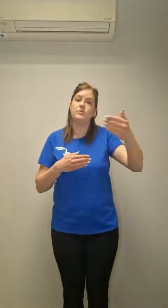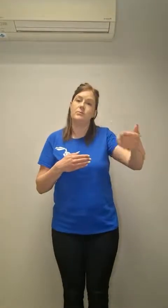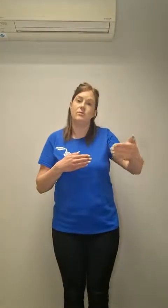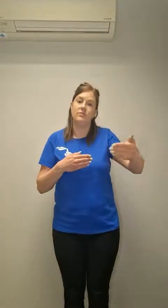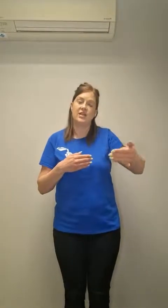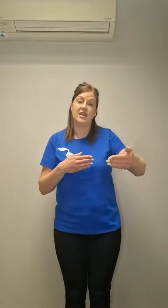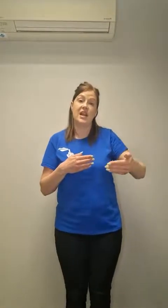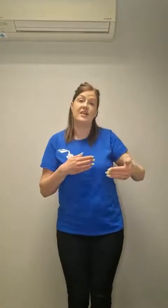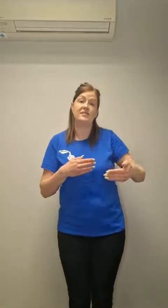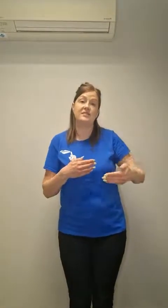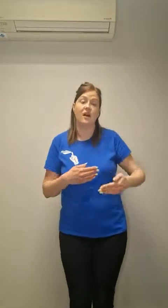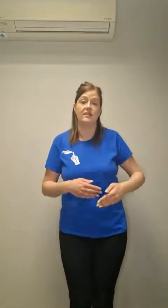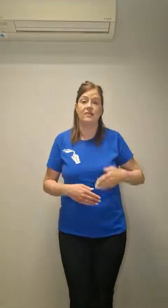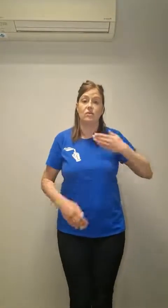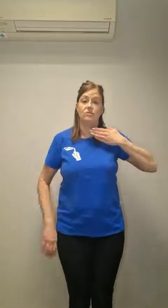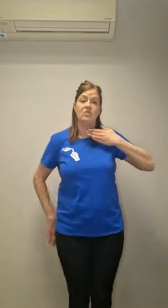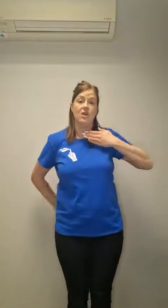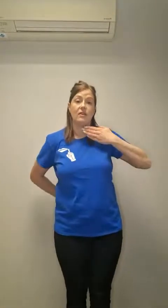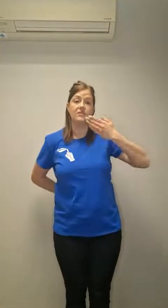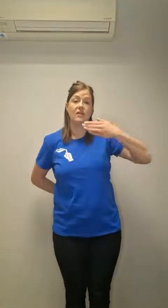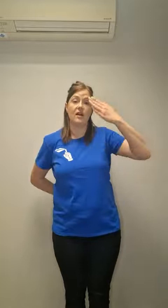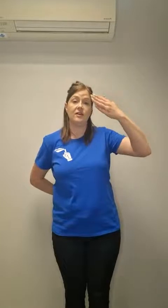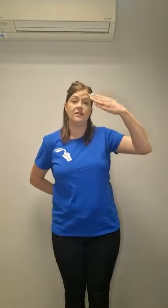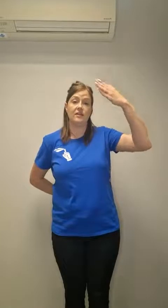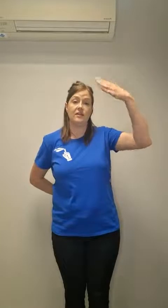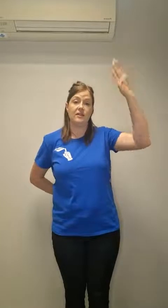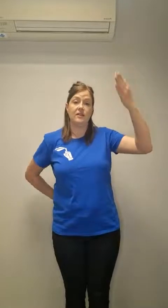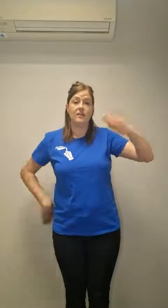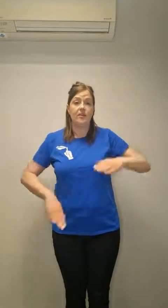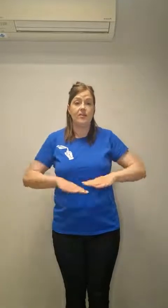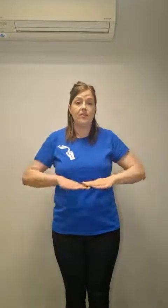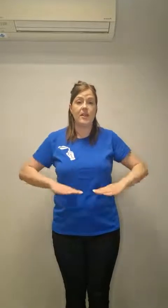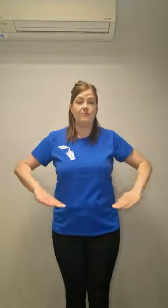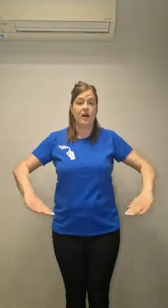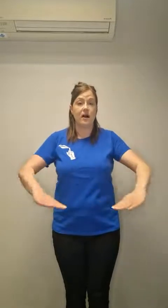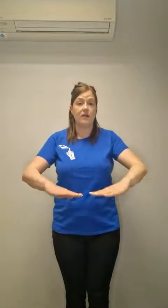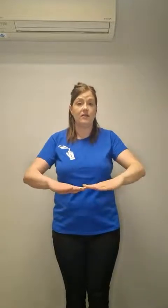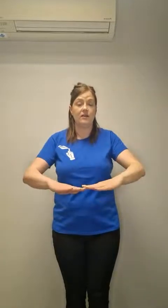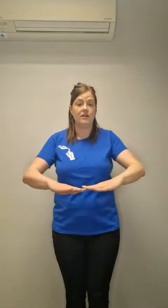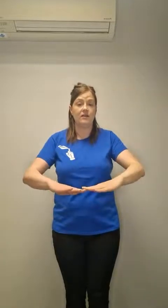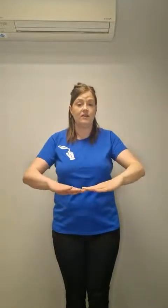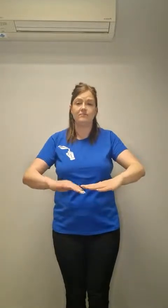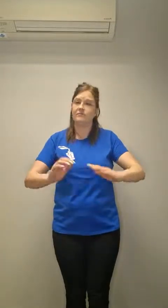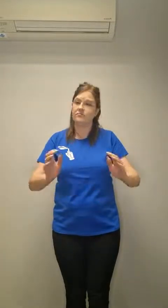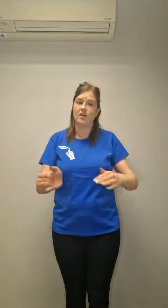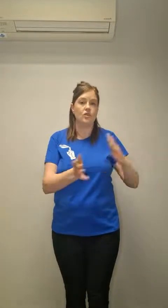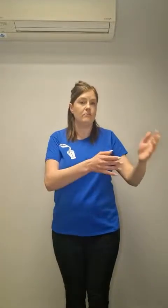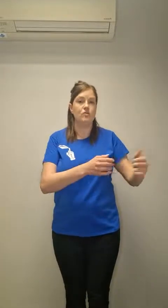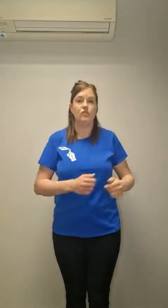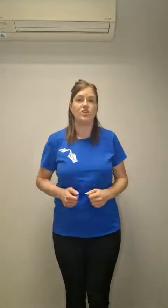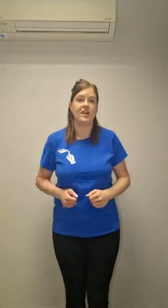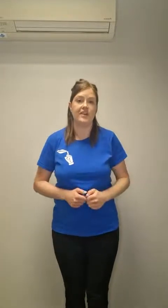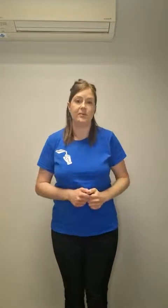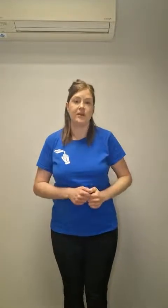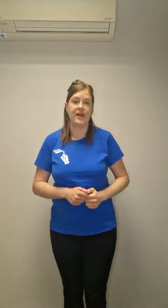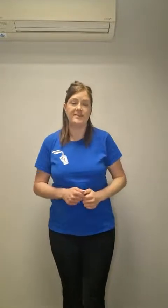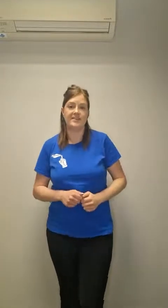on to the next sign. So you start the sign, theme park. Then you can move on to your next one, nice and simple.